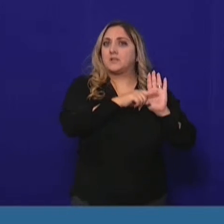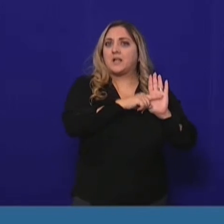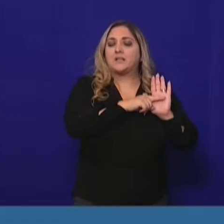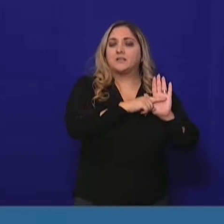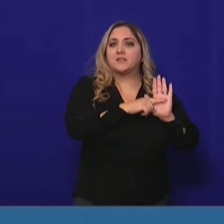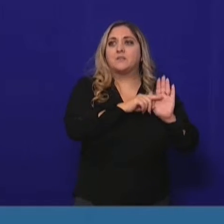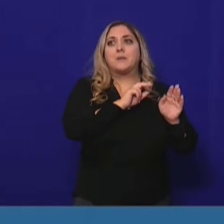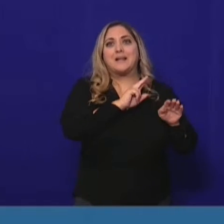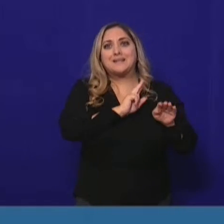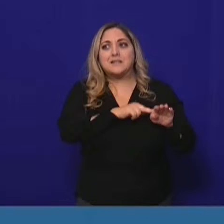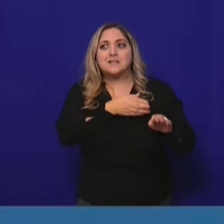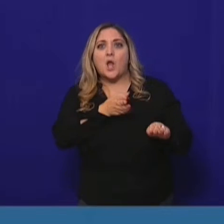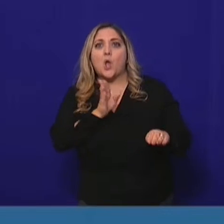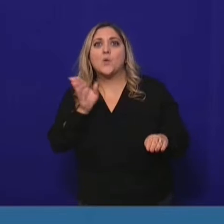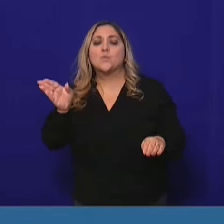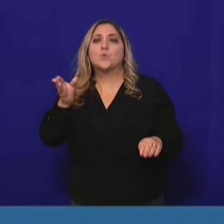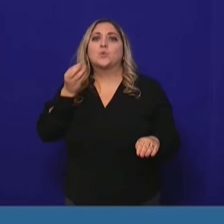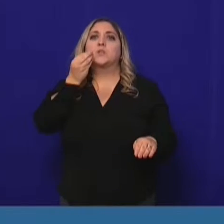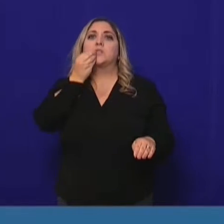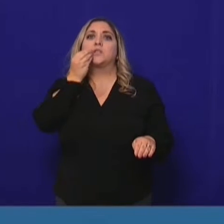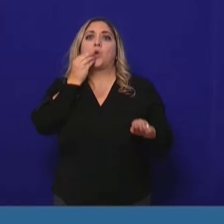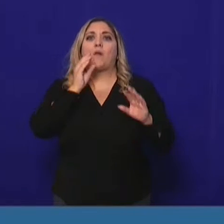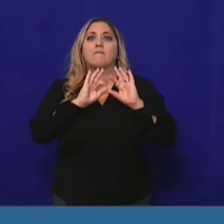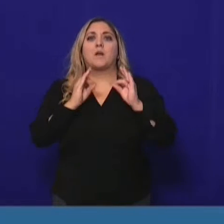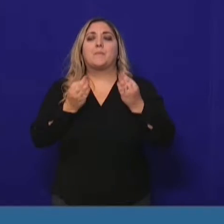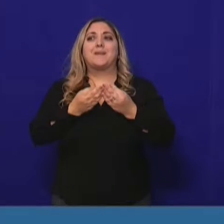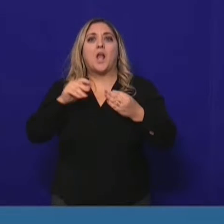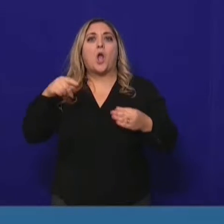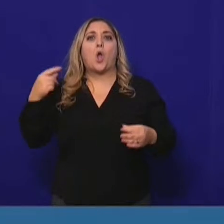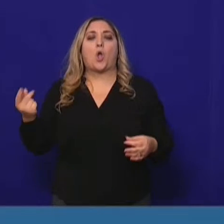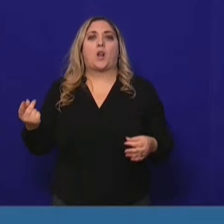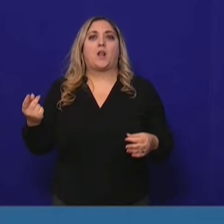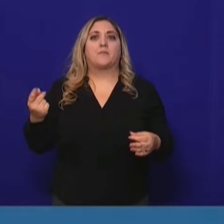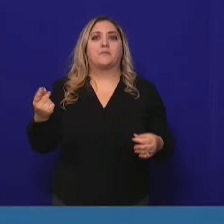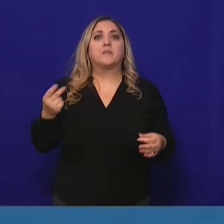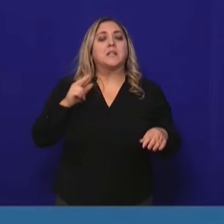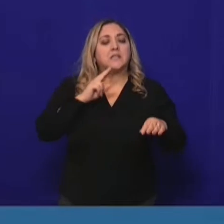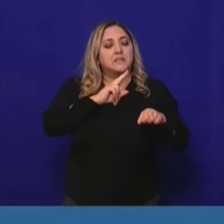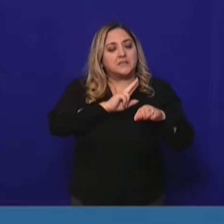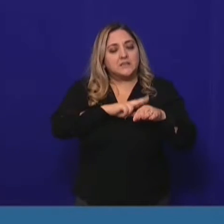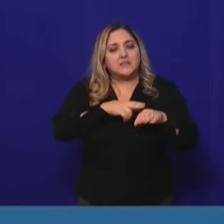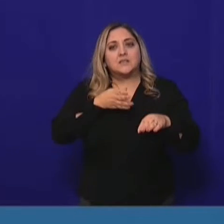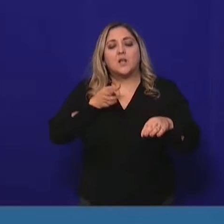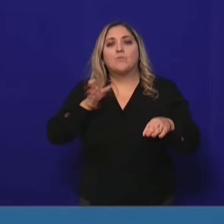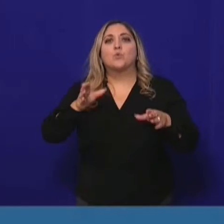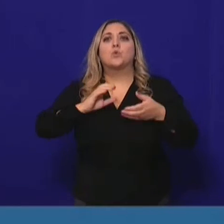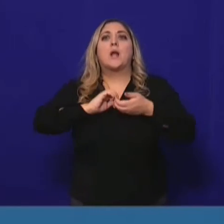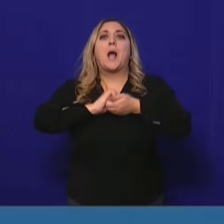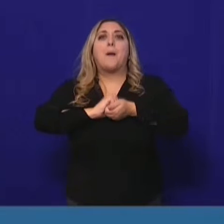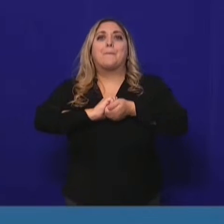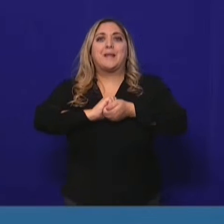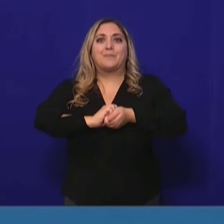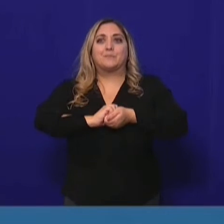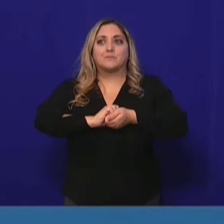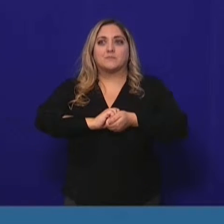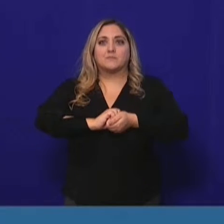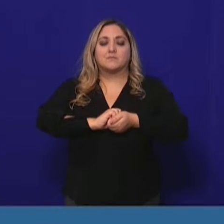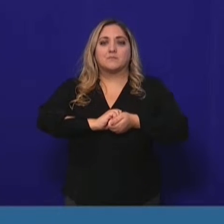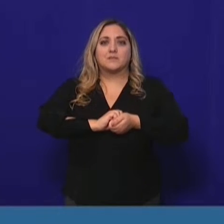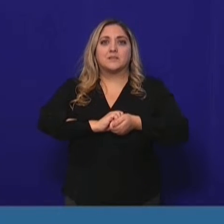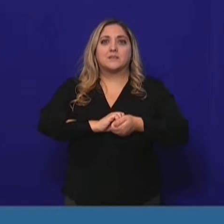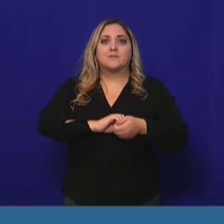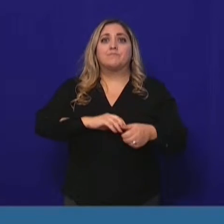allura nista' mmur niekol għand xi ħadd ieħor, nista' immur niltaqa' ma' persuni li huma barra mill-household